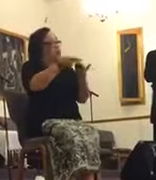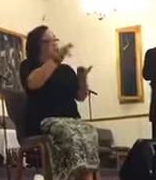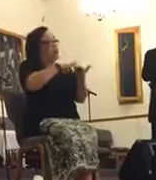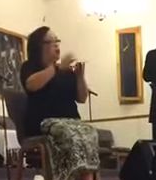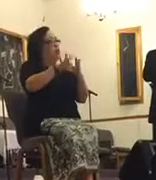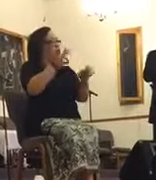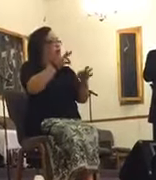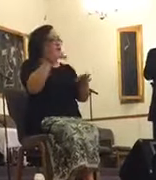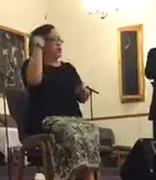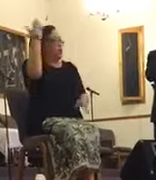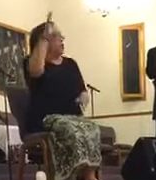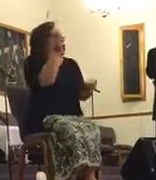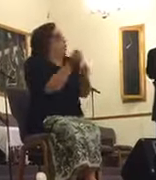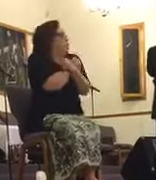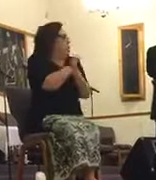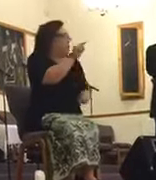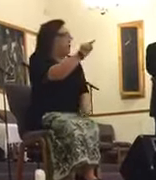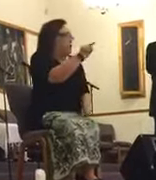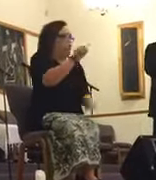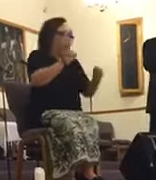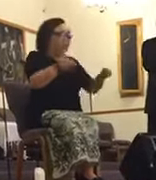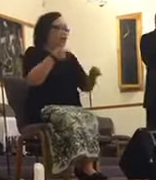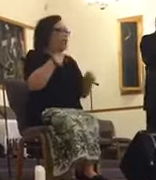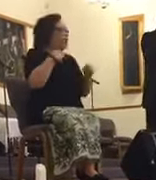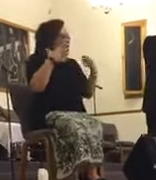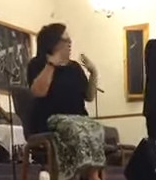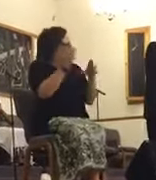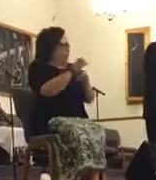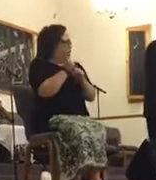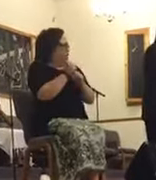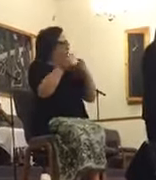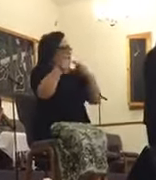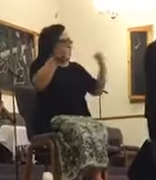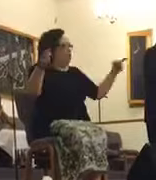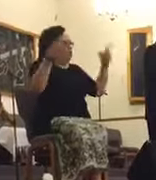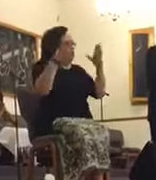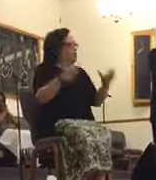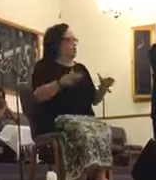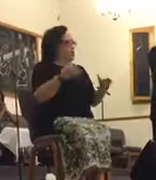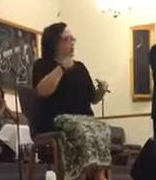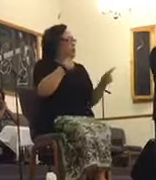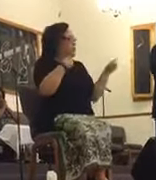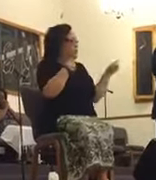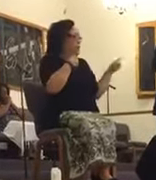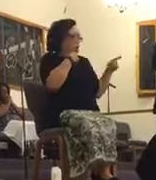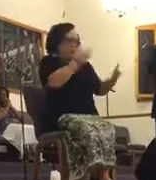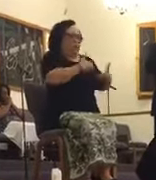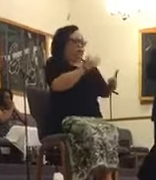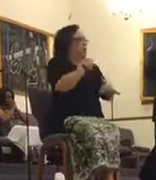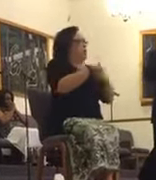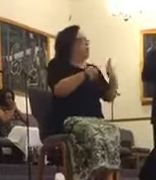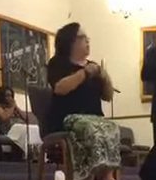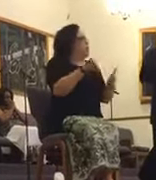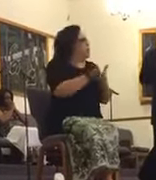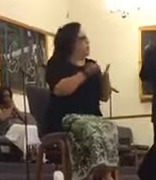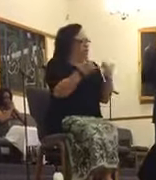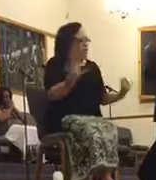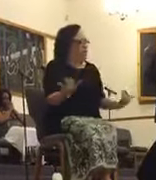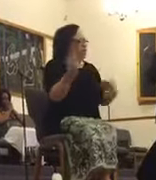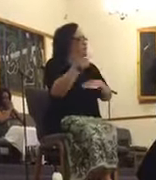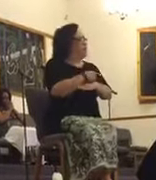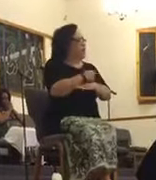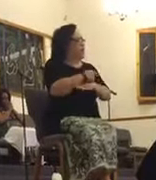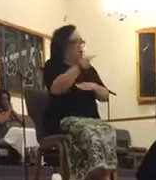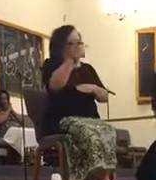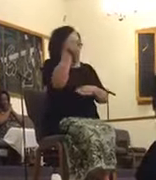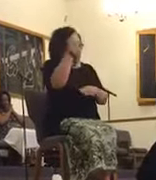help you. Can I get a witness? I'm glad about that today, because there's some things that happens in my life that I didn't even see it